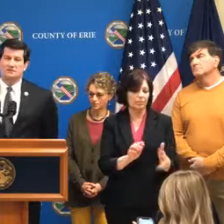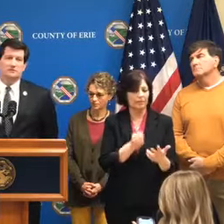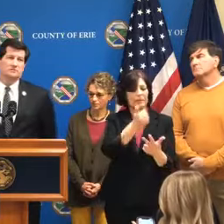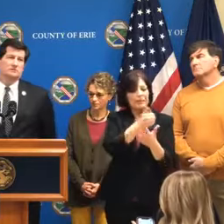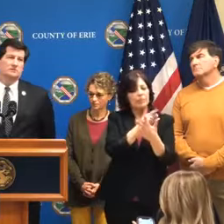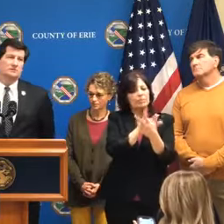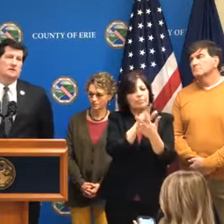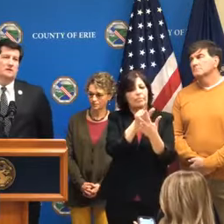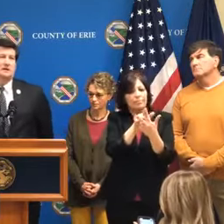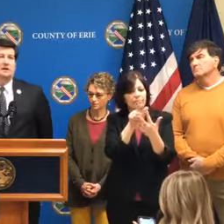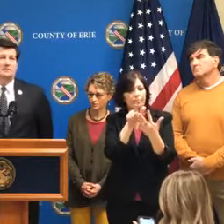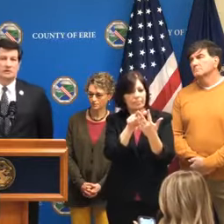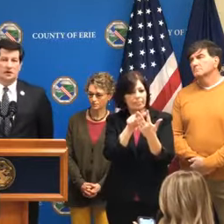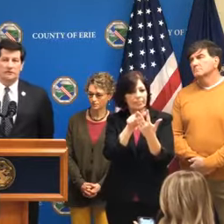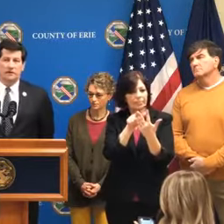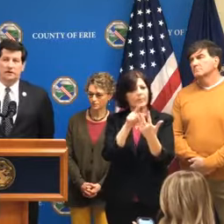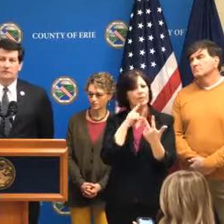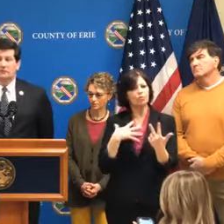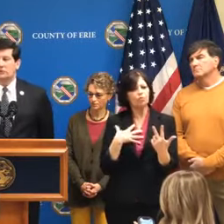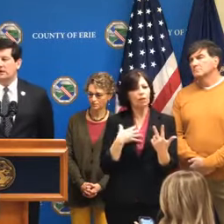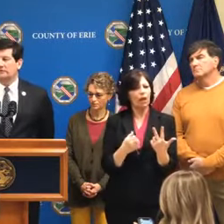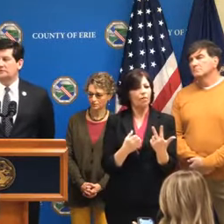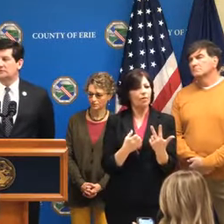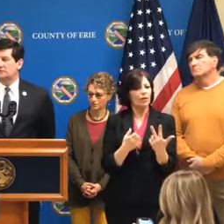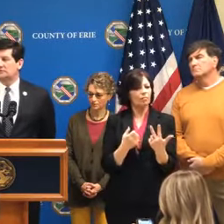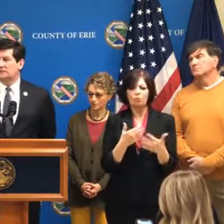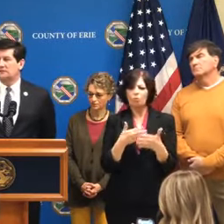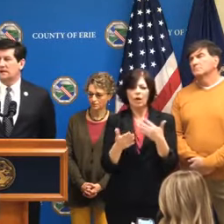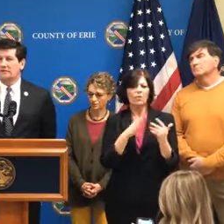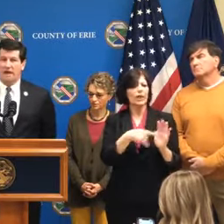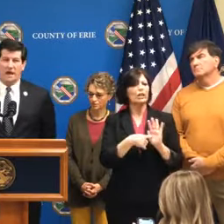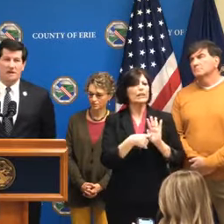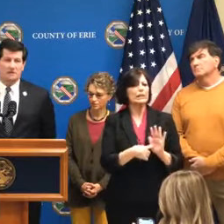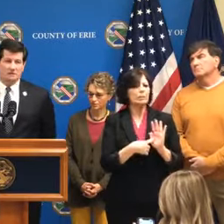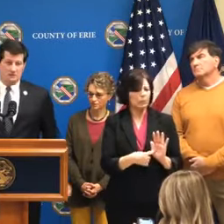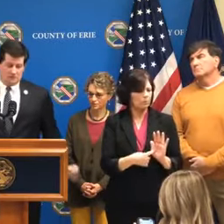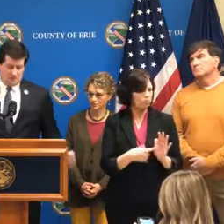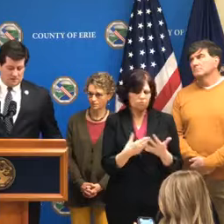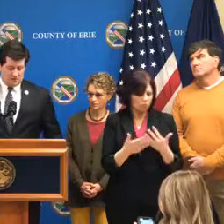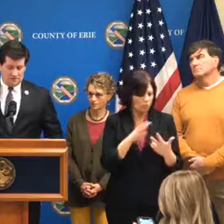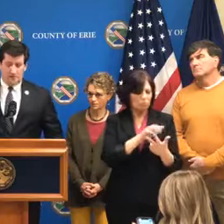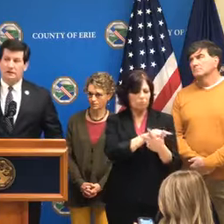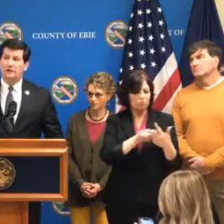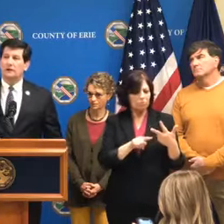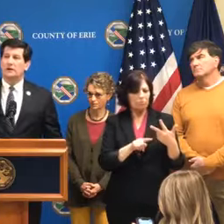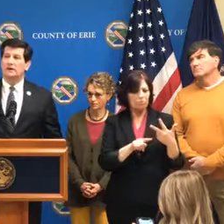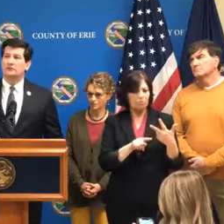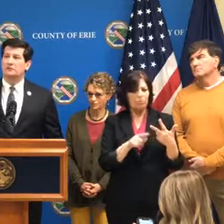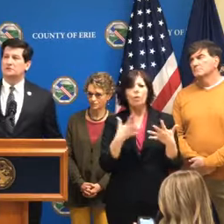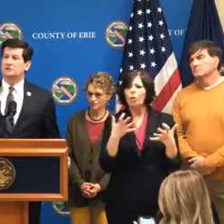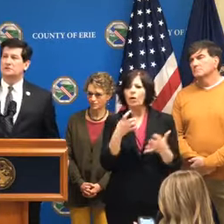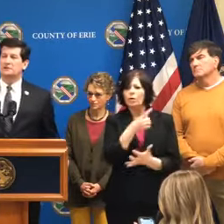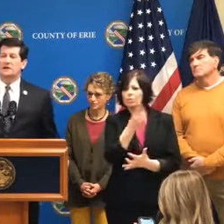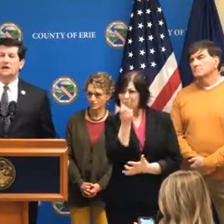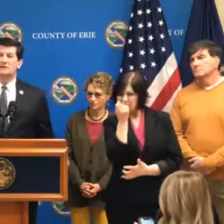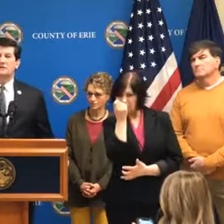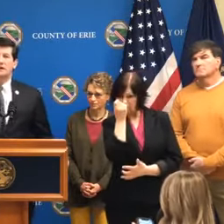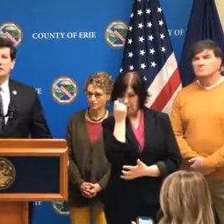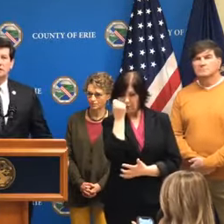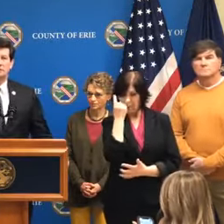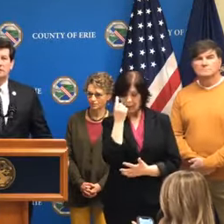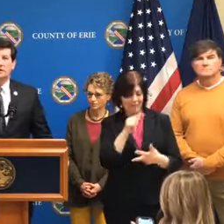these individuals is recovering from whatever symptoms they may have had. And we want everyone to